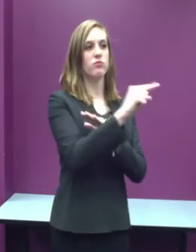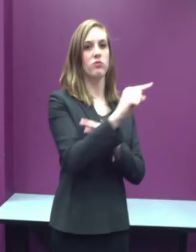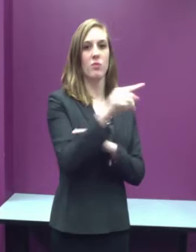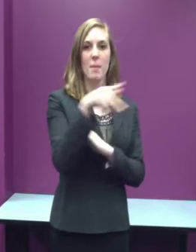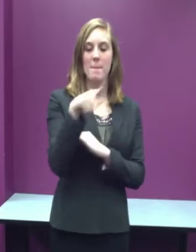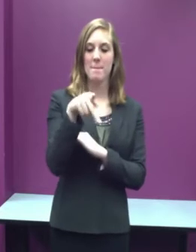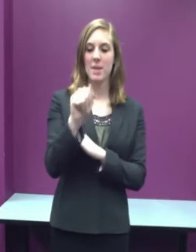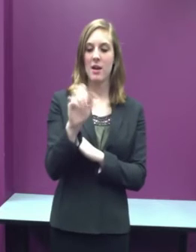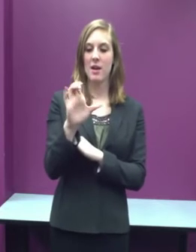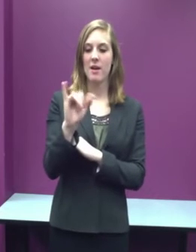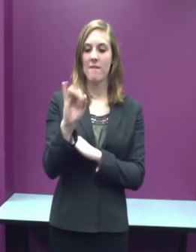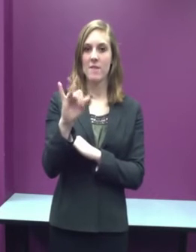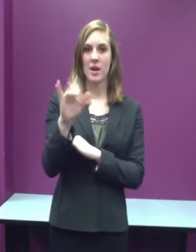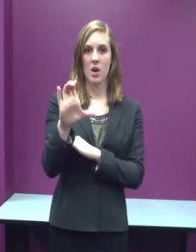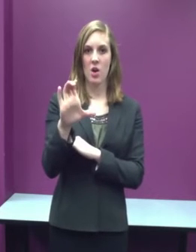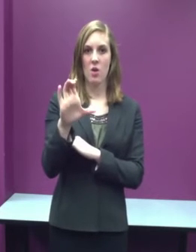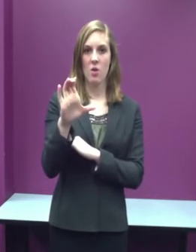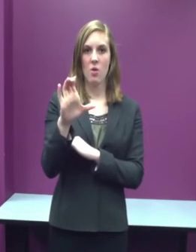United States is promised to make.